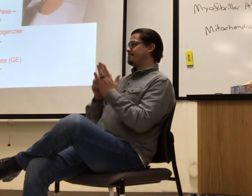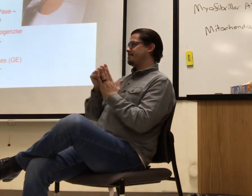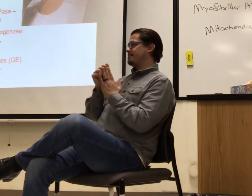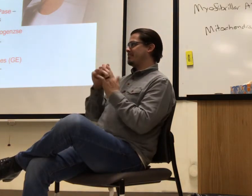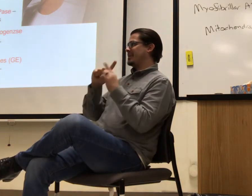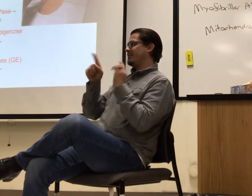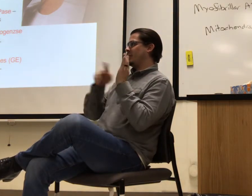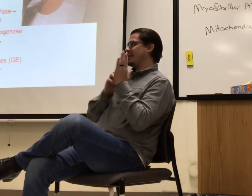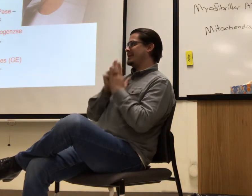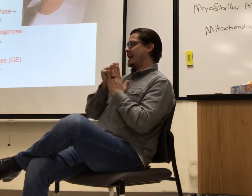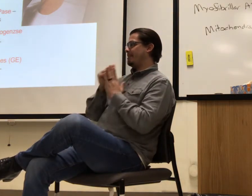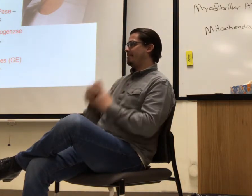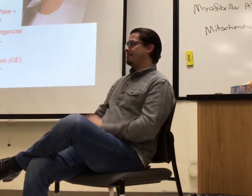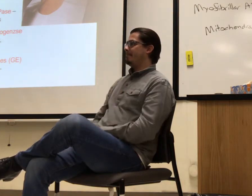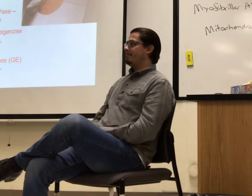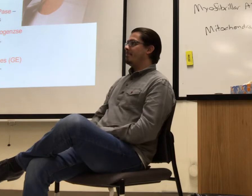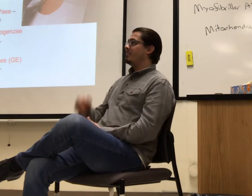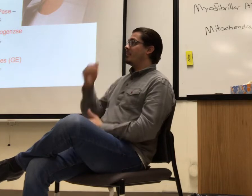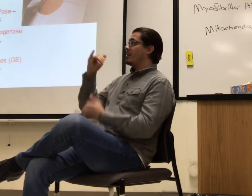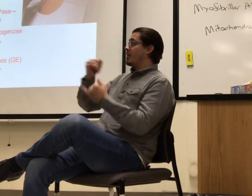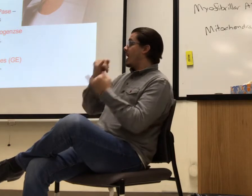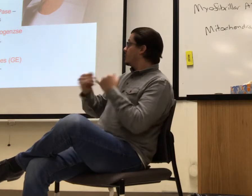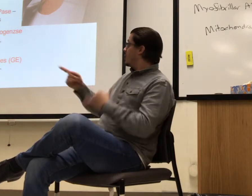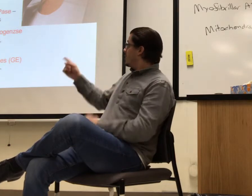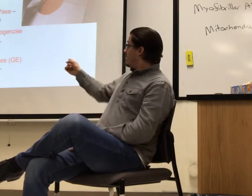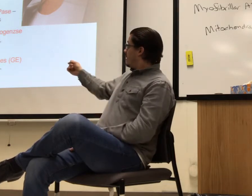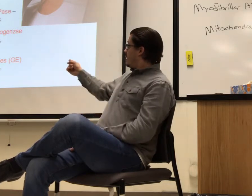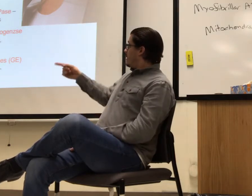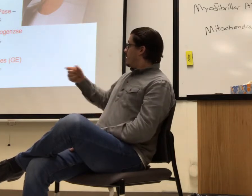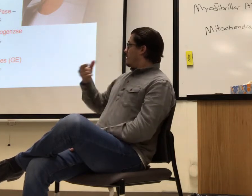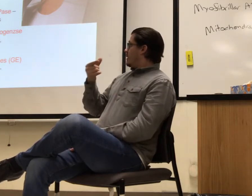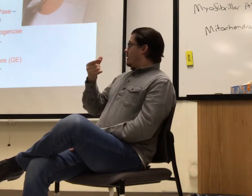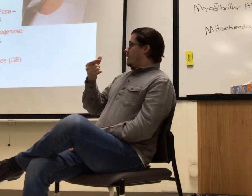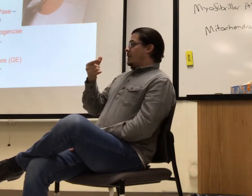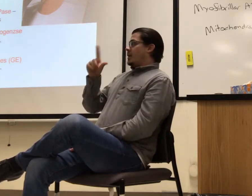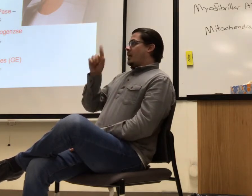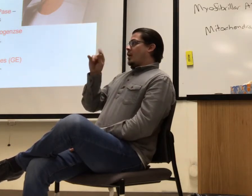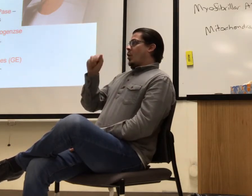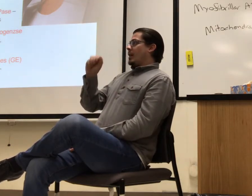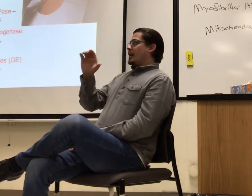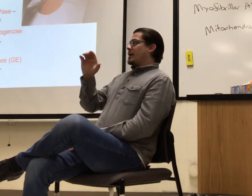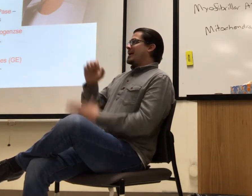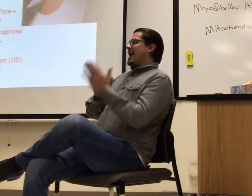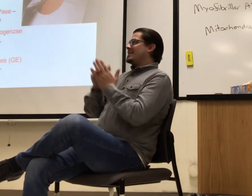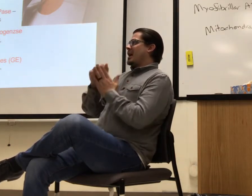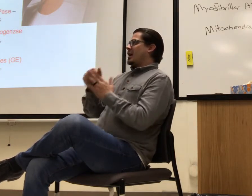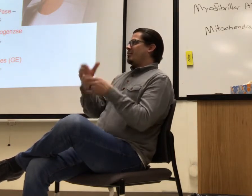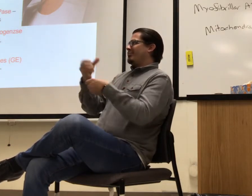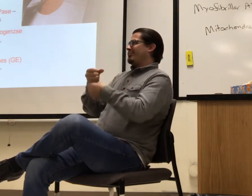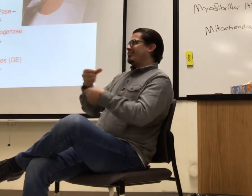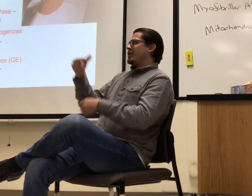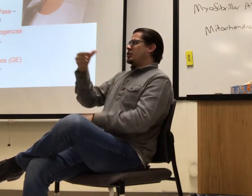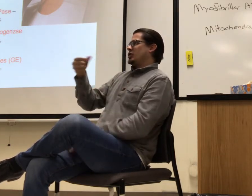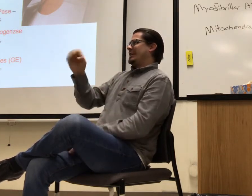Okay, well, the last one is glycolytic enzymes. I'm just gonna put GE for short.